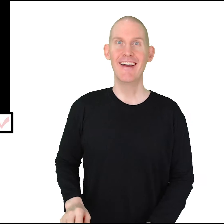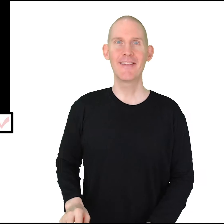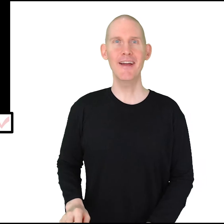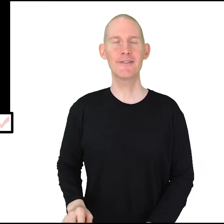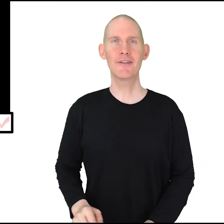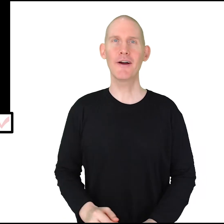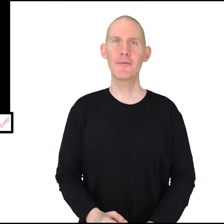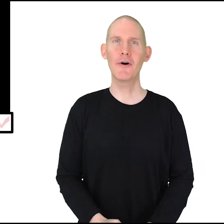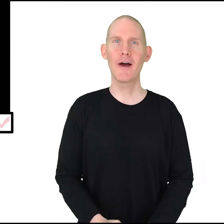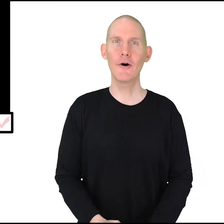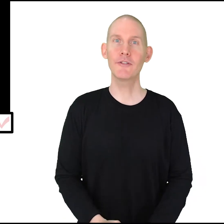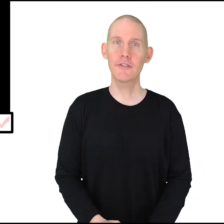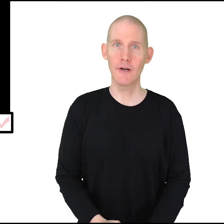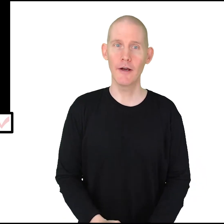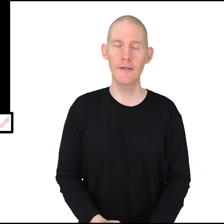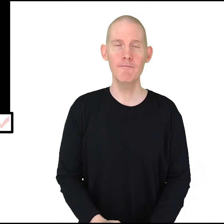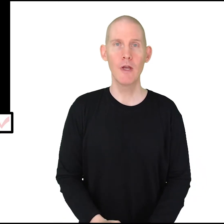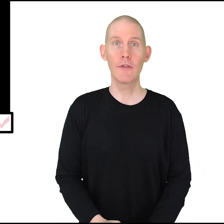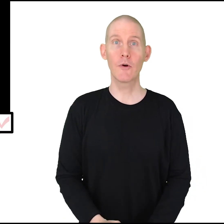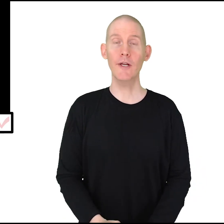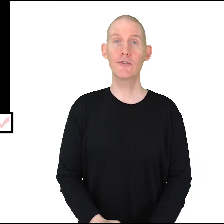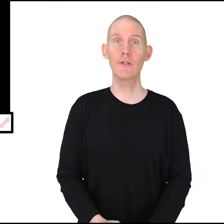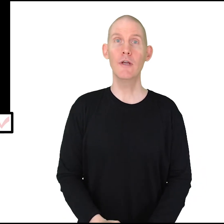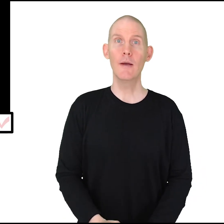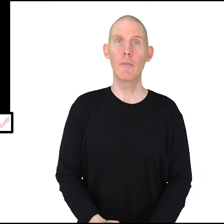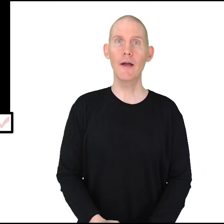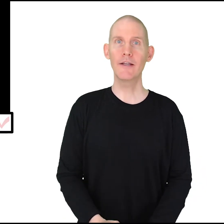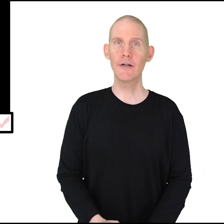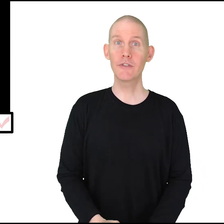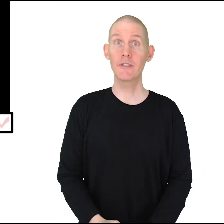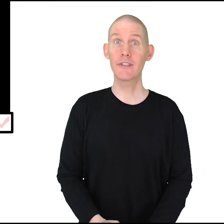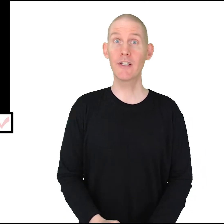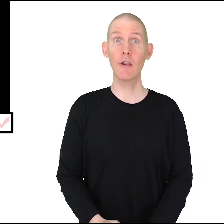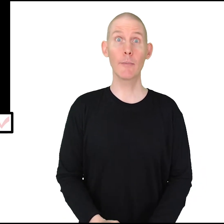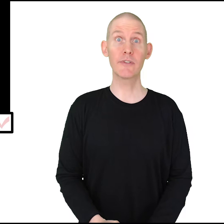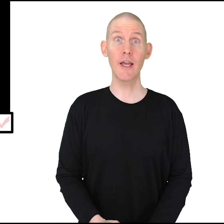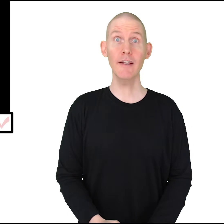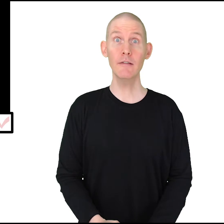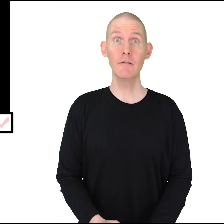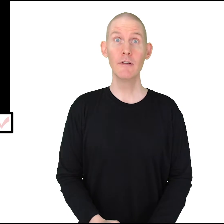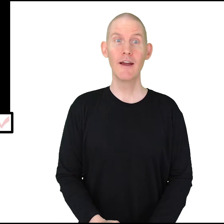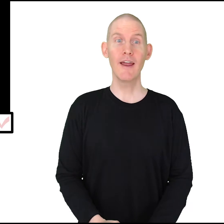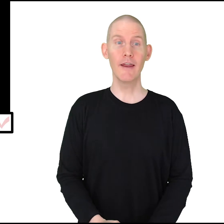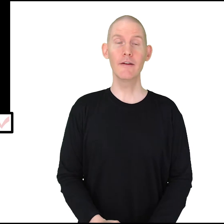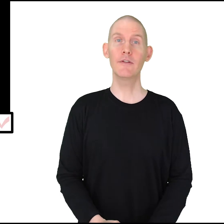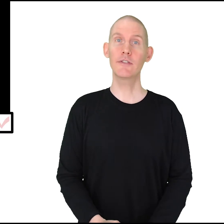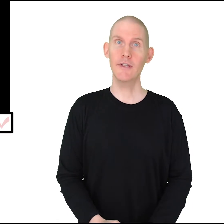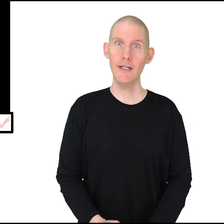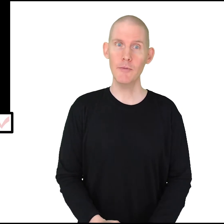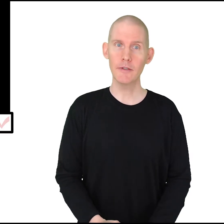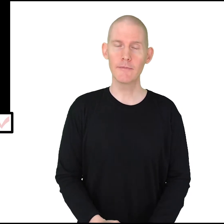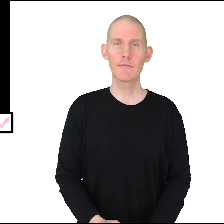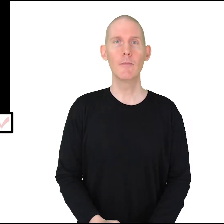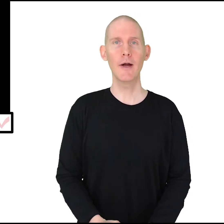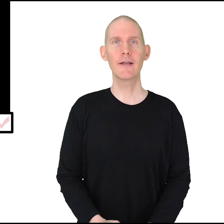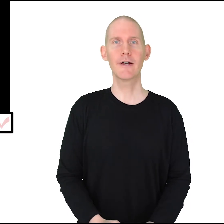Let's talk about how to sign the question, my cousin's still upset, and the statement, my cousin's